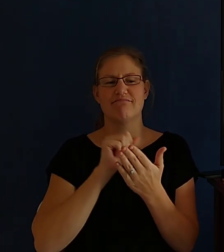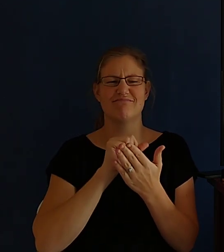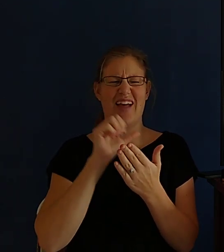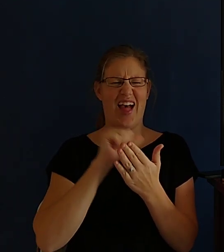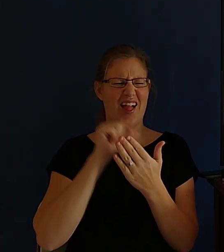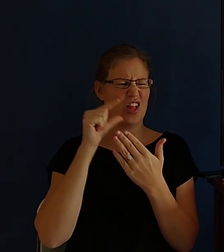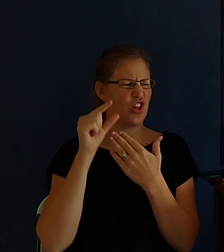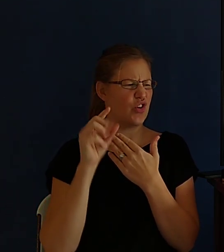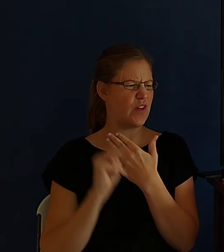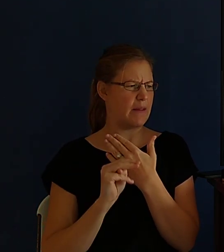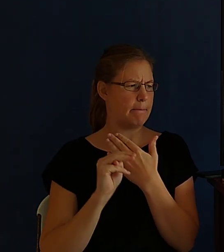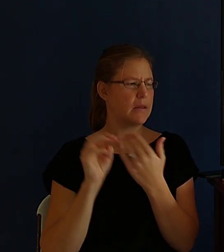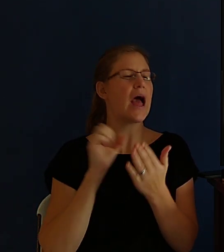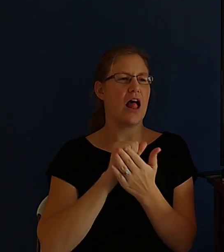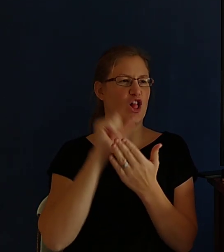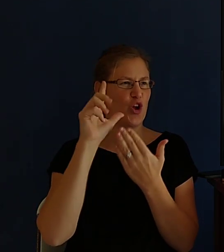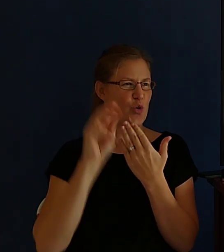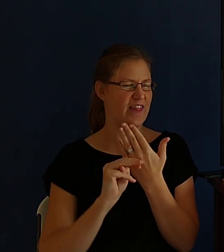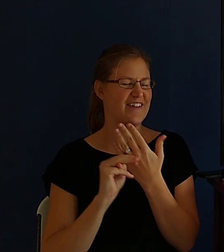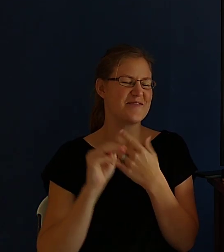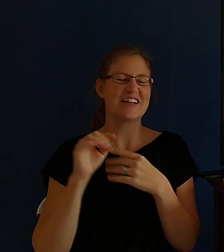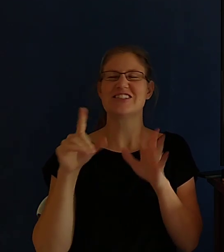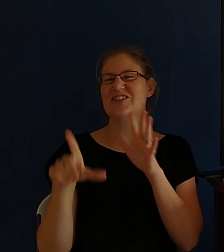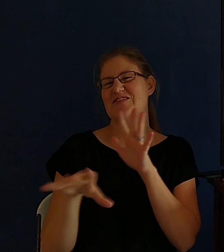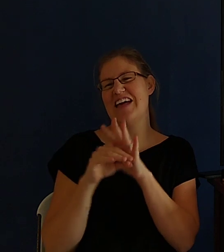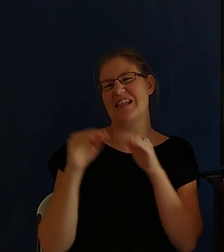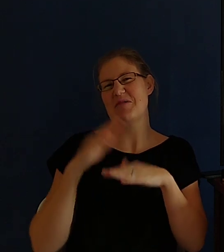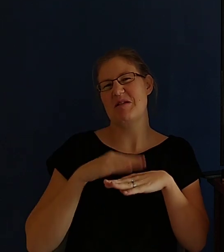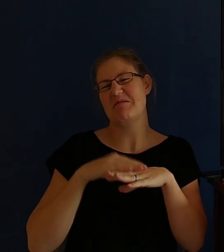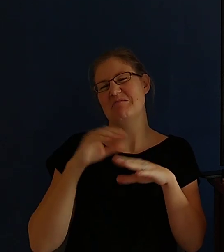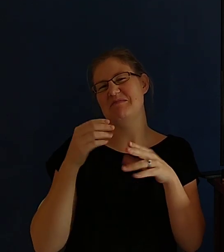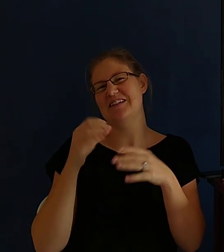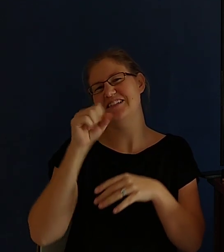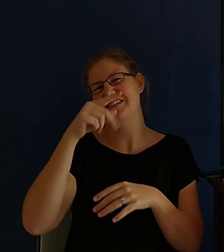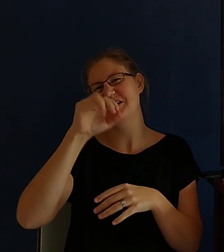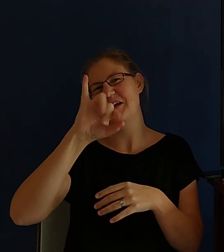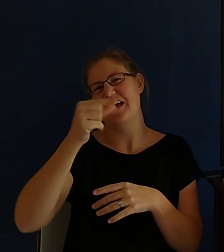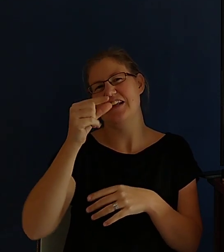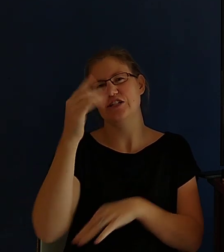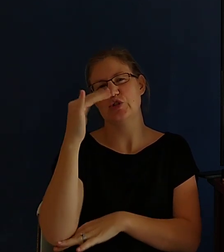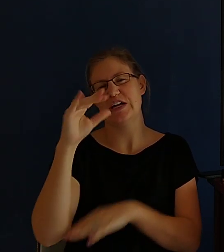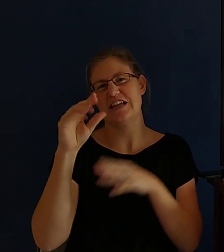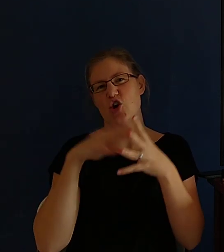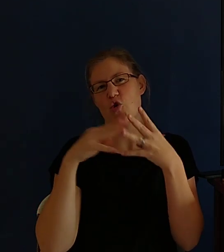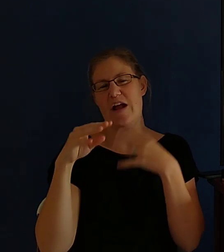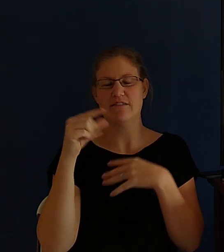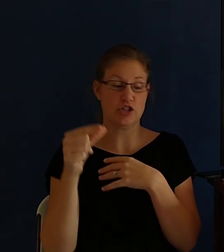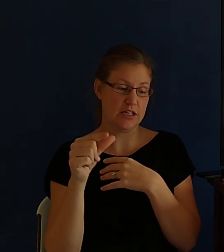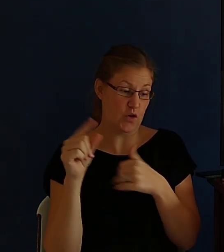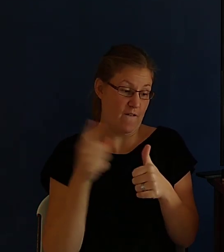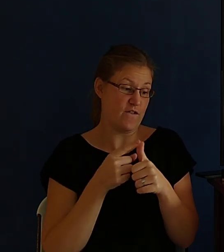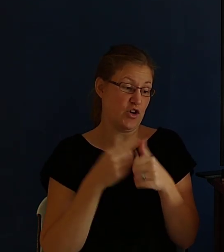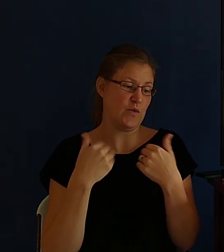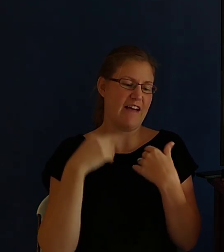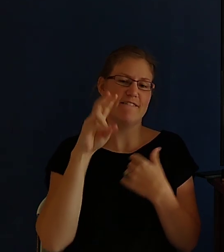minimum spanning tree in the graph G. So first, we have the vertex 1 is given